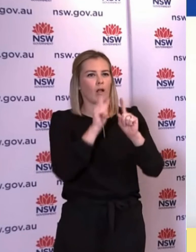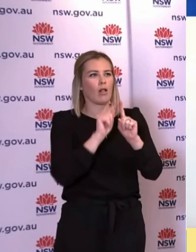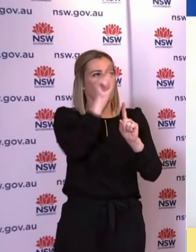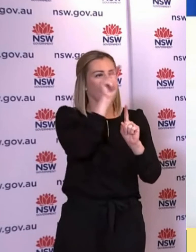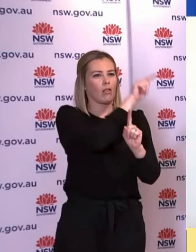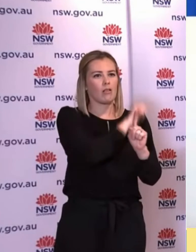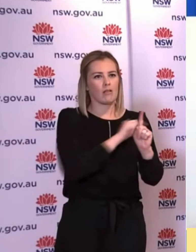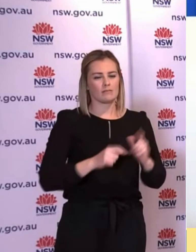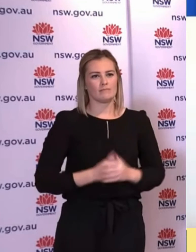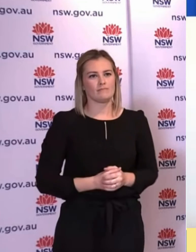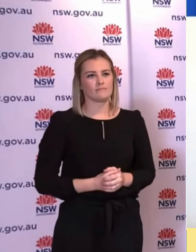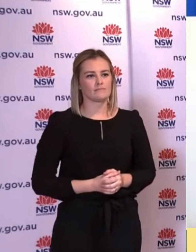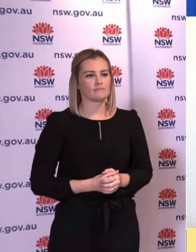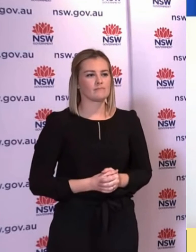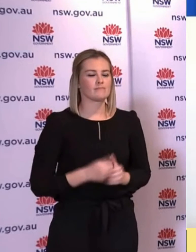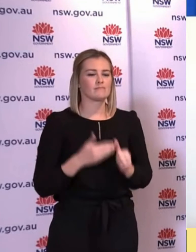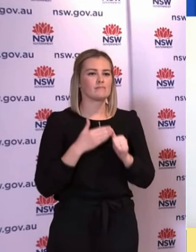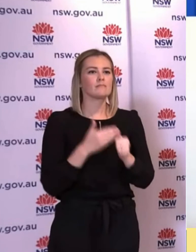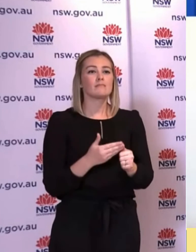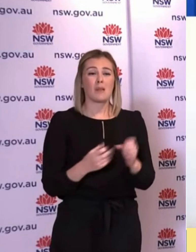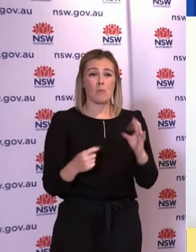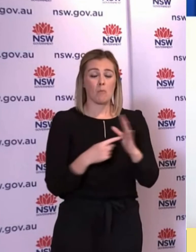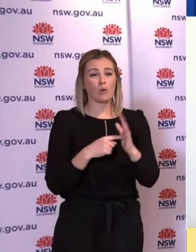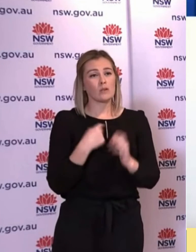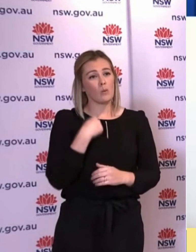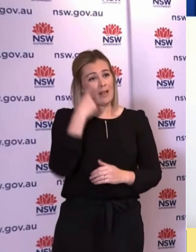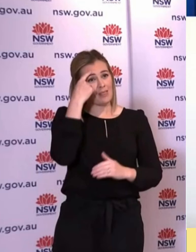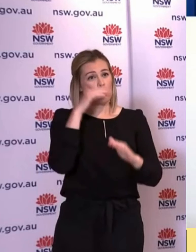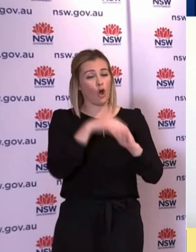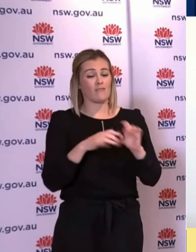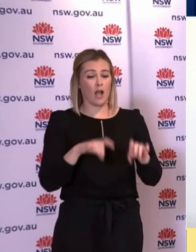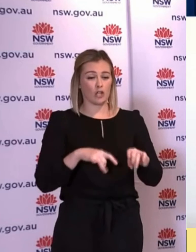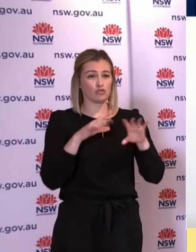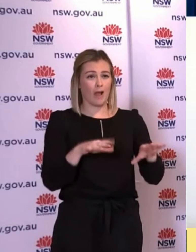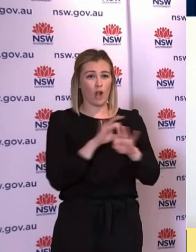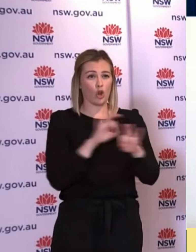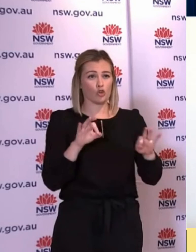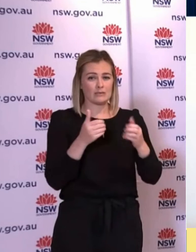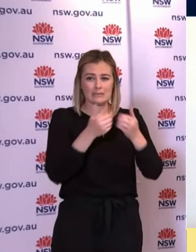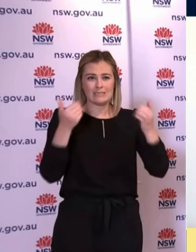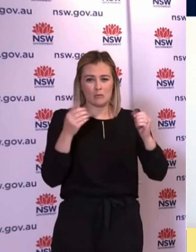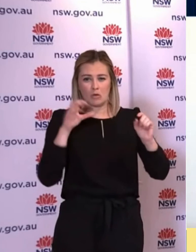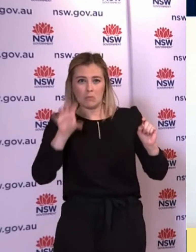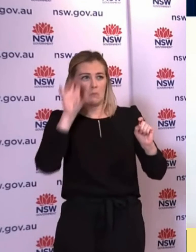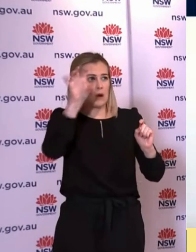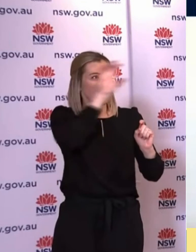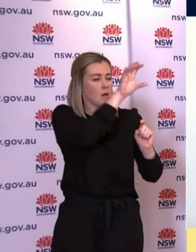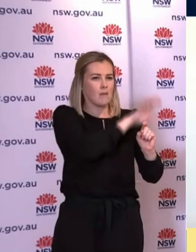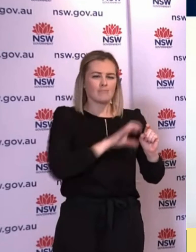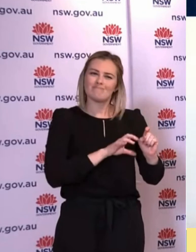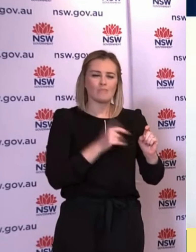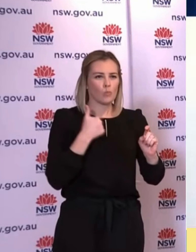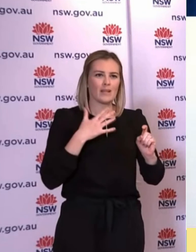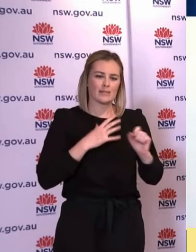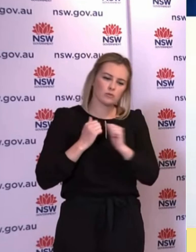Australia, one Australia. And I think that means that we have to, I mean, obviously New South Wales has tried very hard